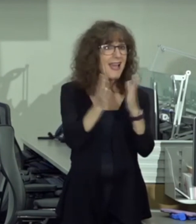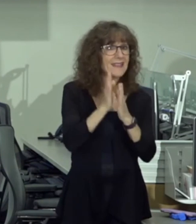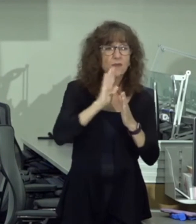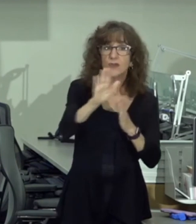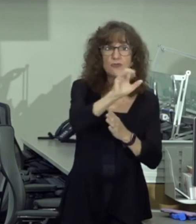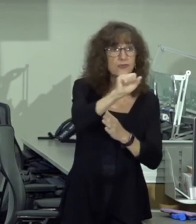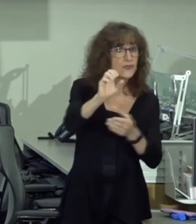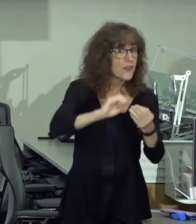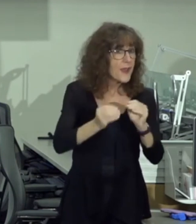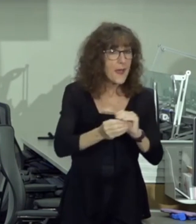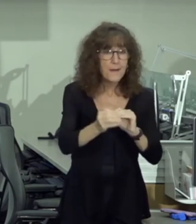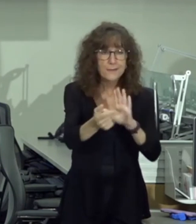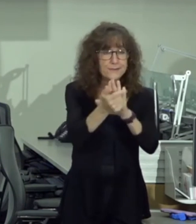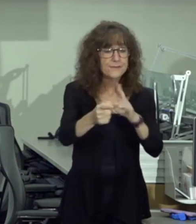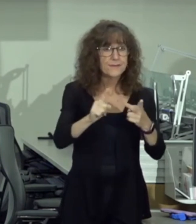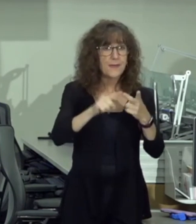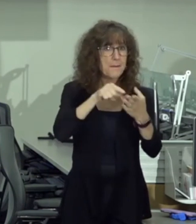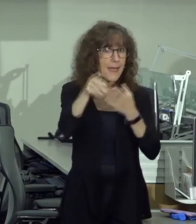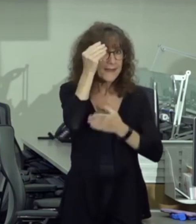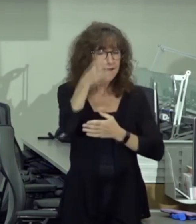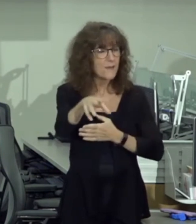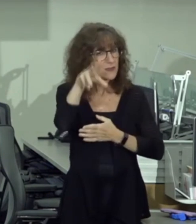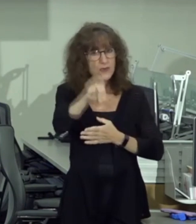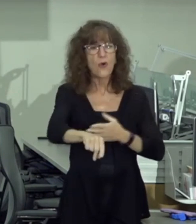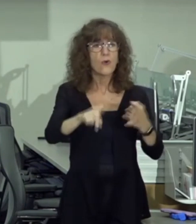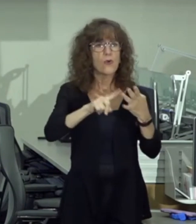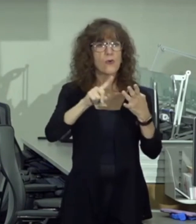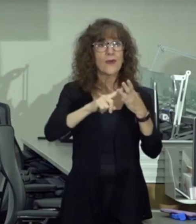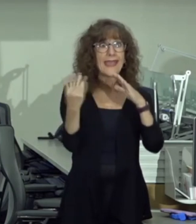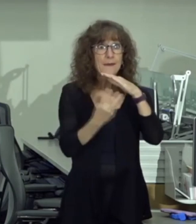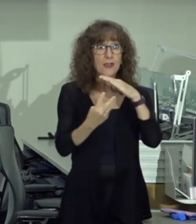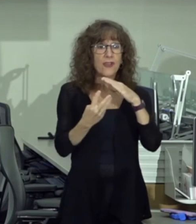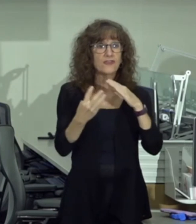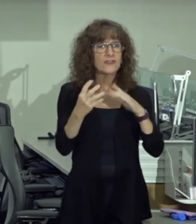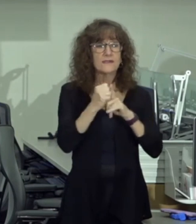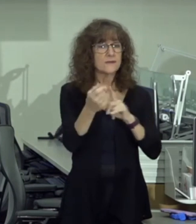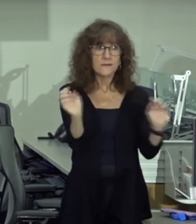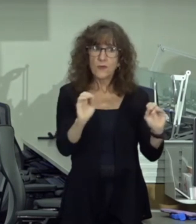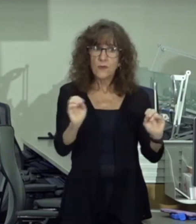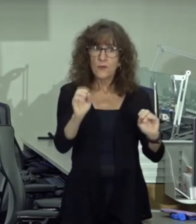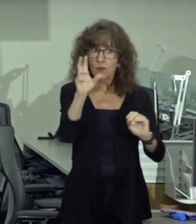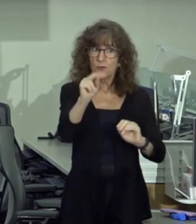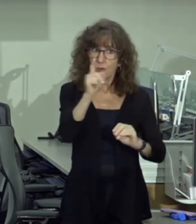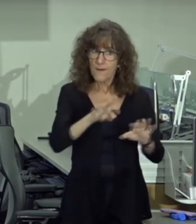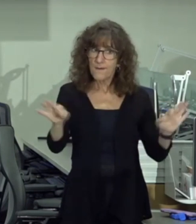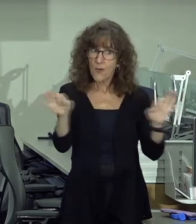your social security number, payment information, or your immigration status. That's very